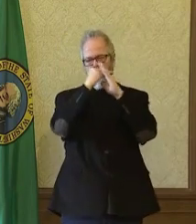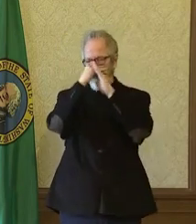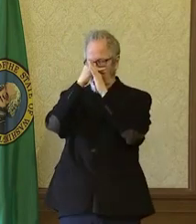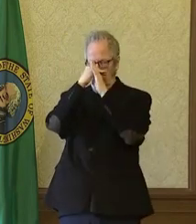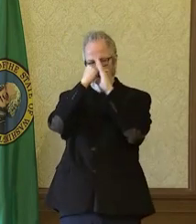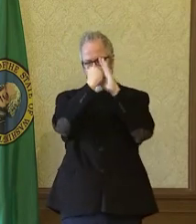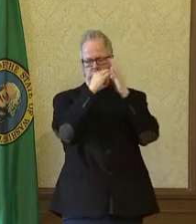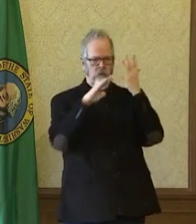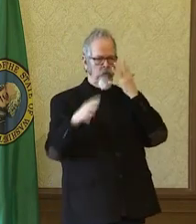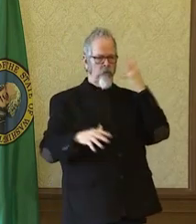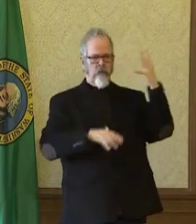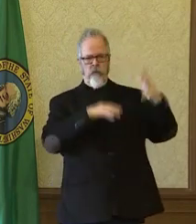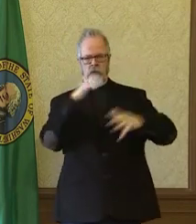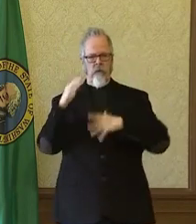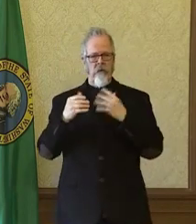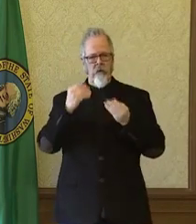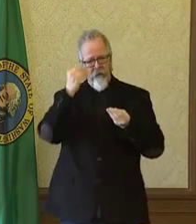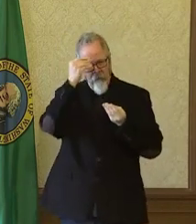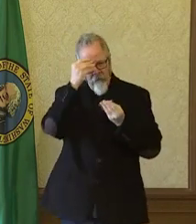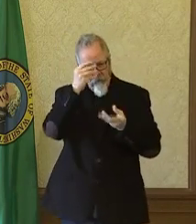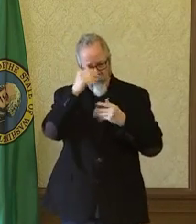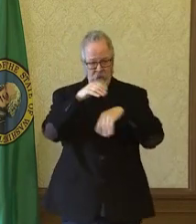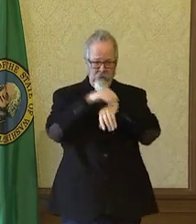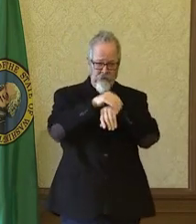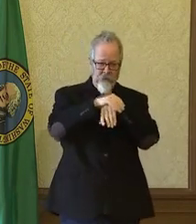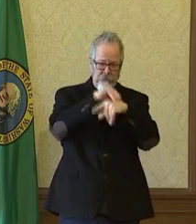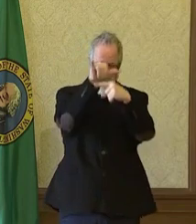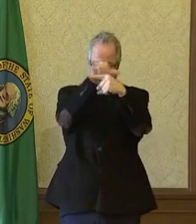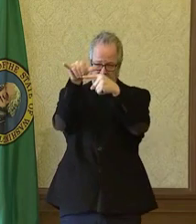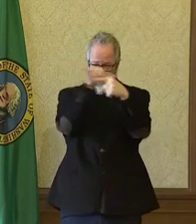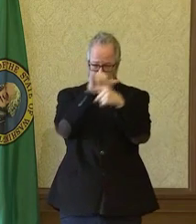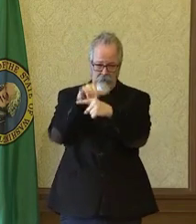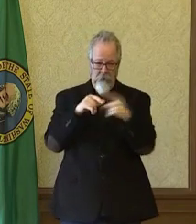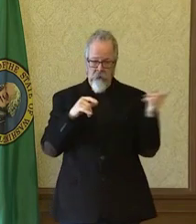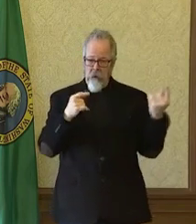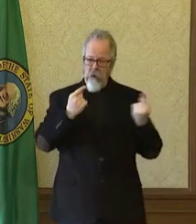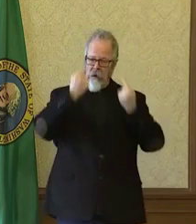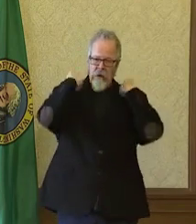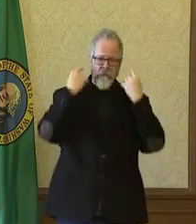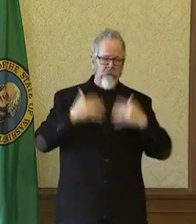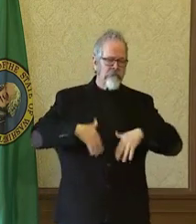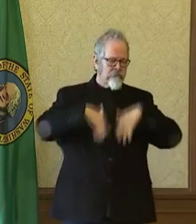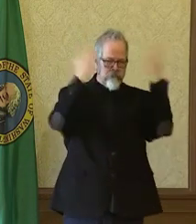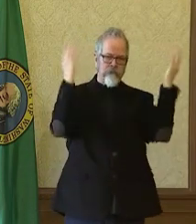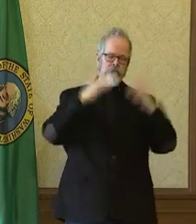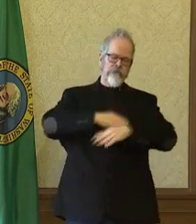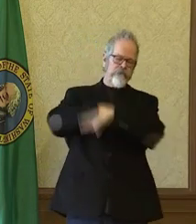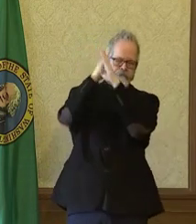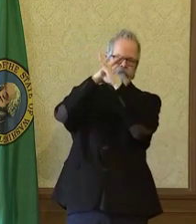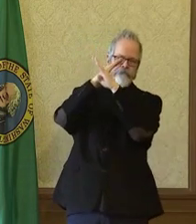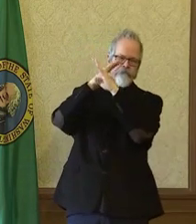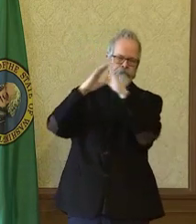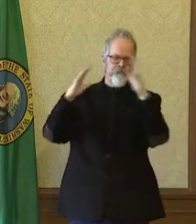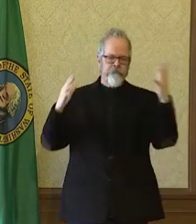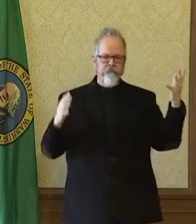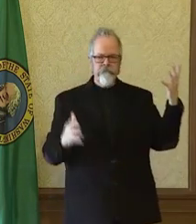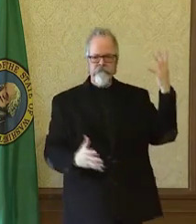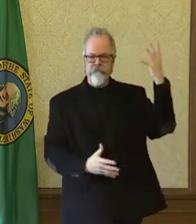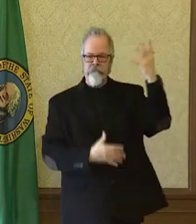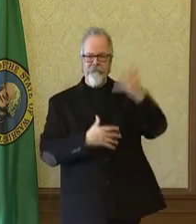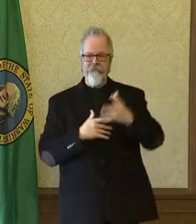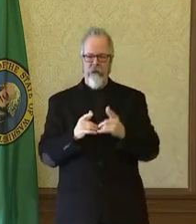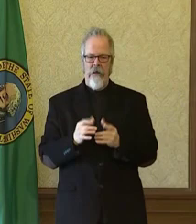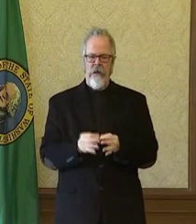multiple languages. CAPA has received clear and pointed input from community on